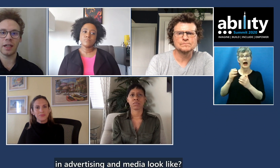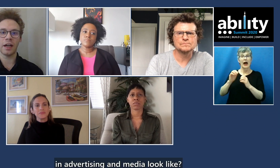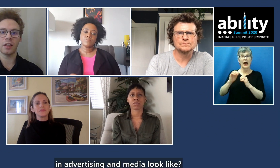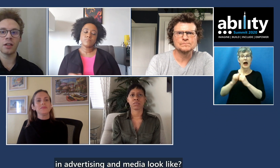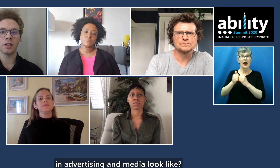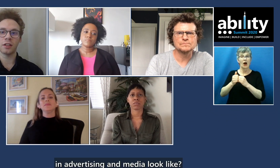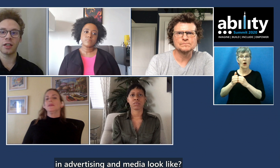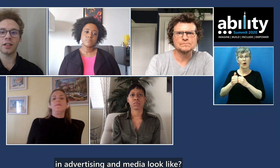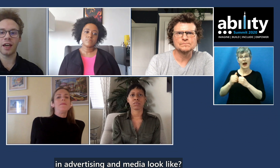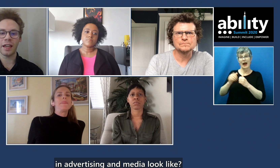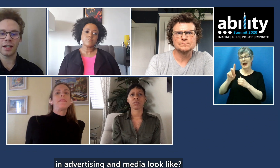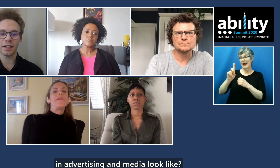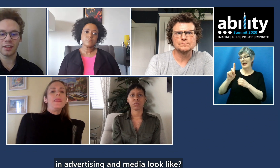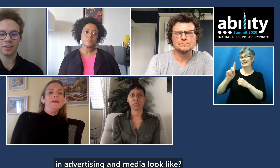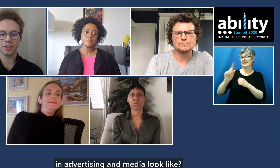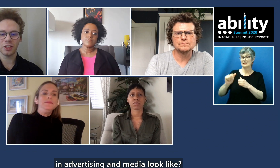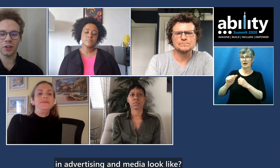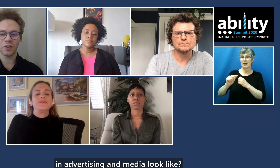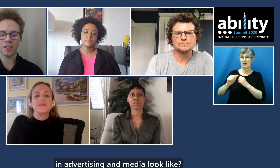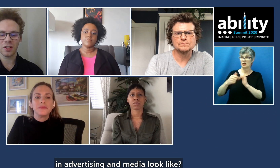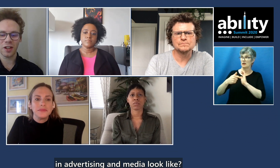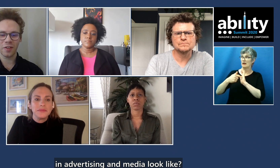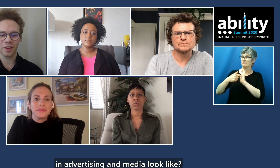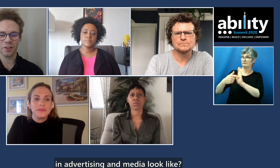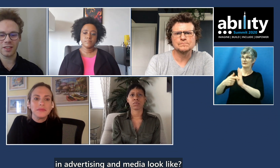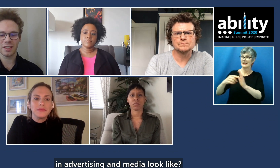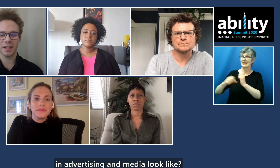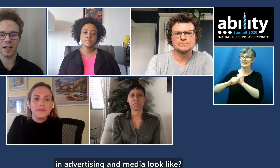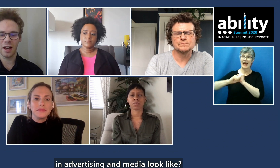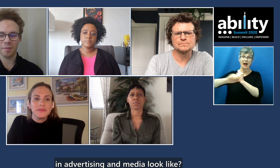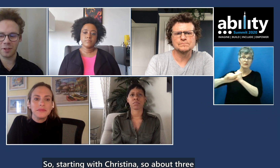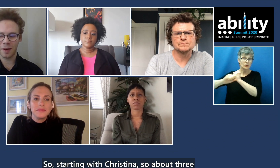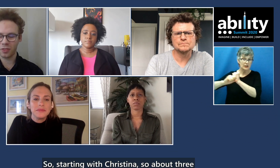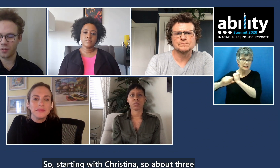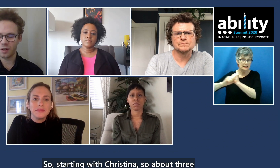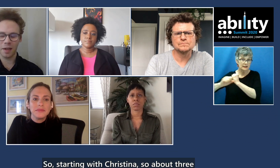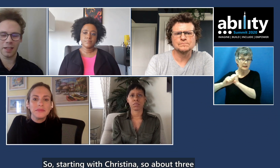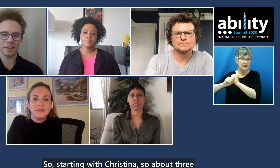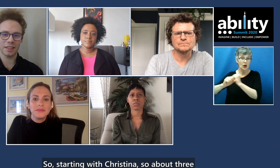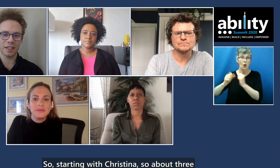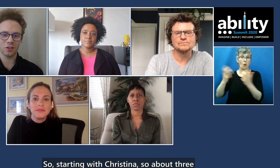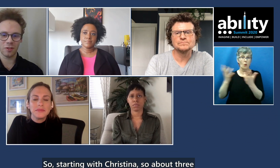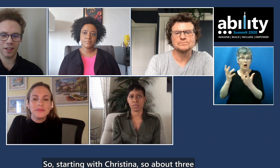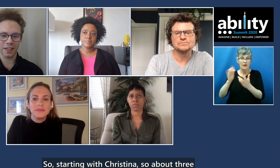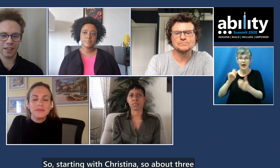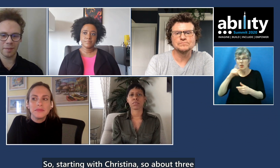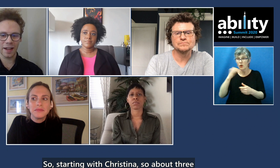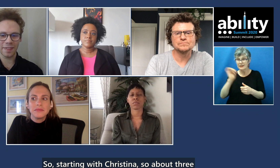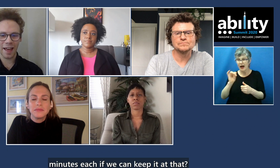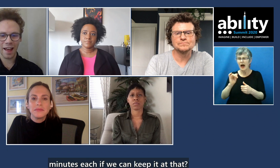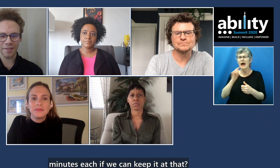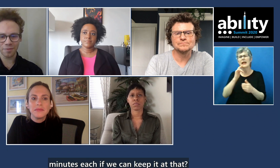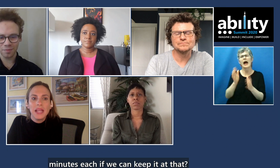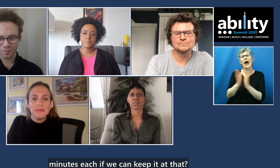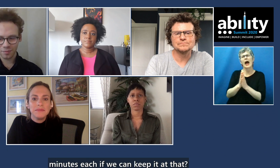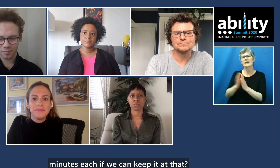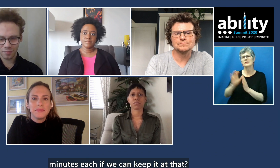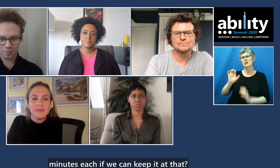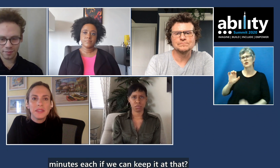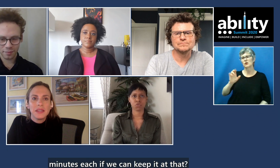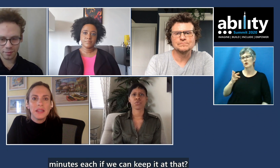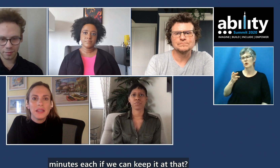and media look like? So starting with Christina, so about 3 minutes each, if we could keep it at that.